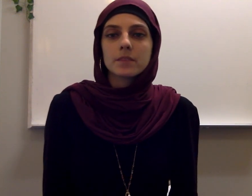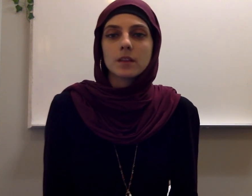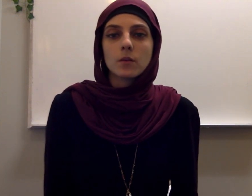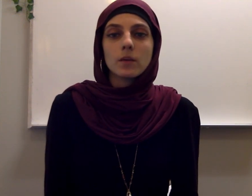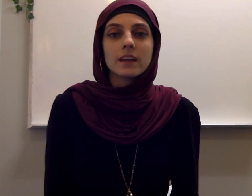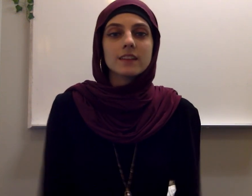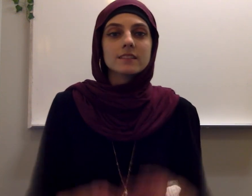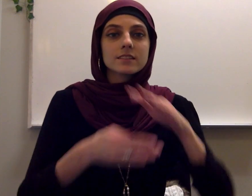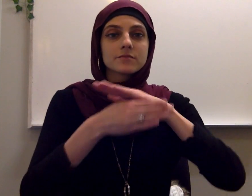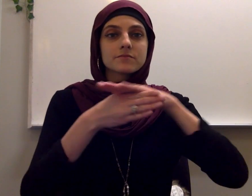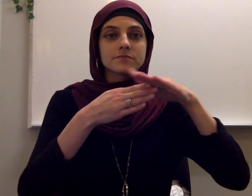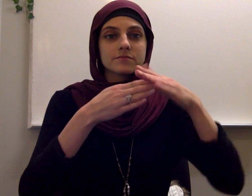Weekend.